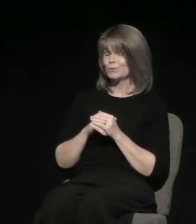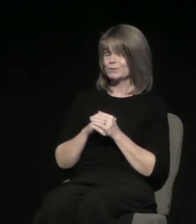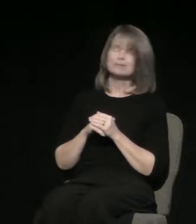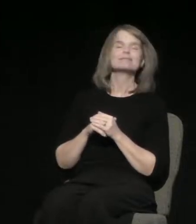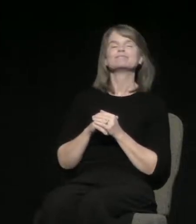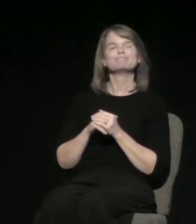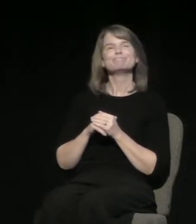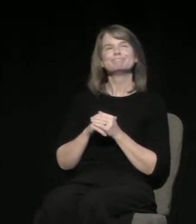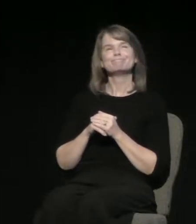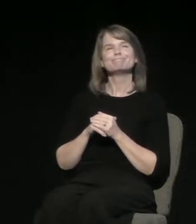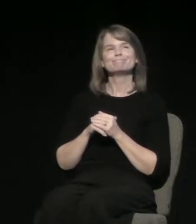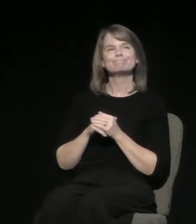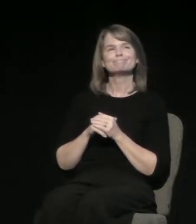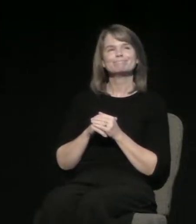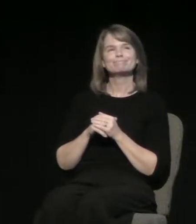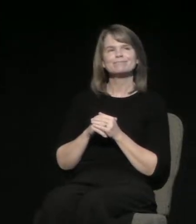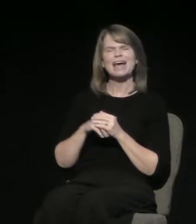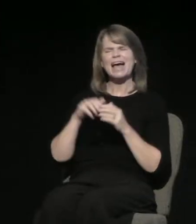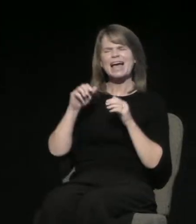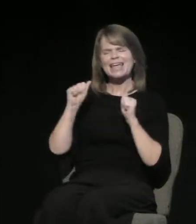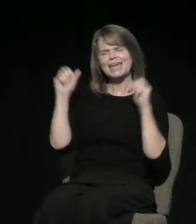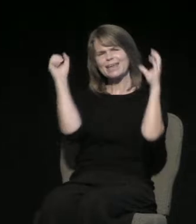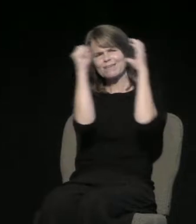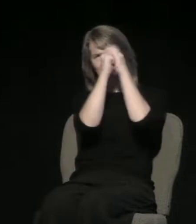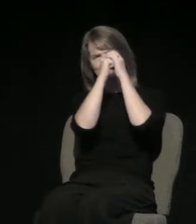Well I Can Just Imagine The Apostle Paul